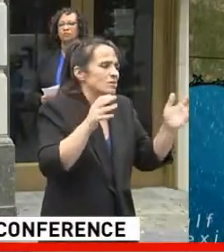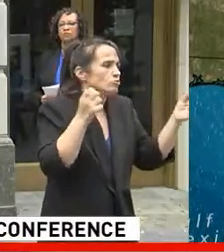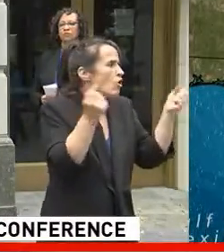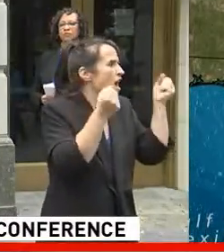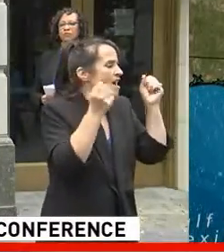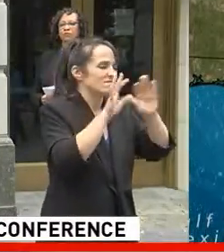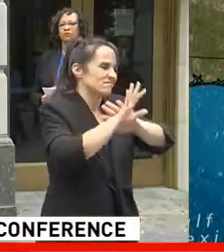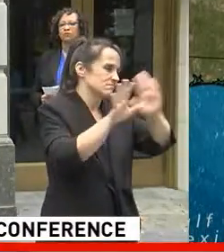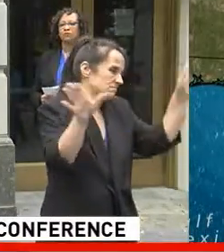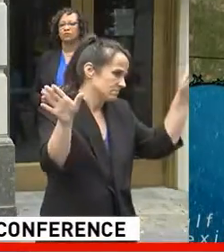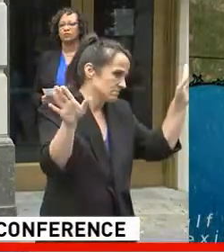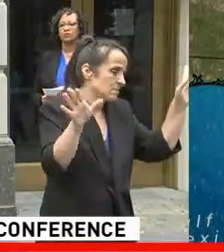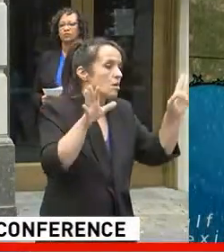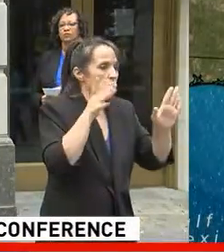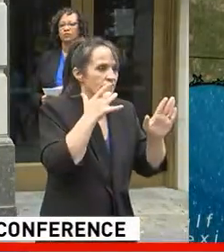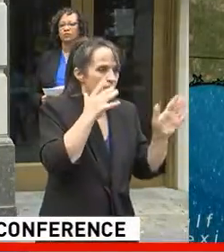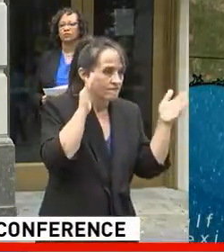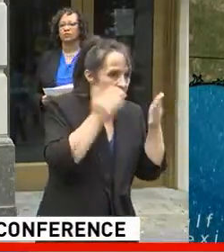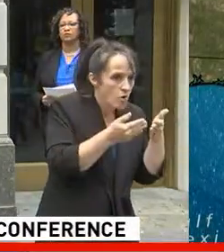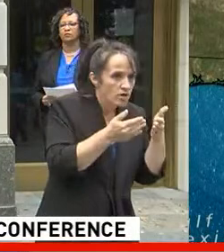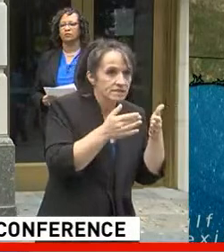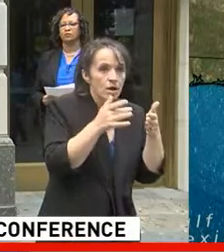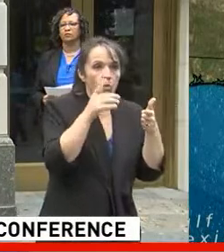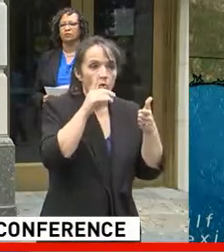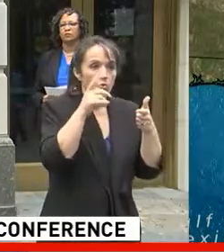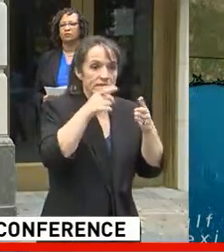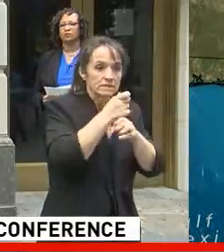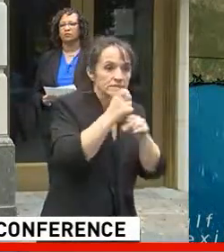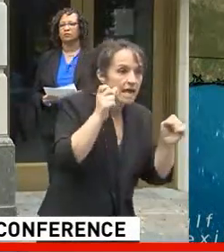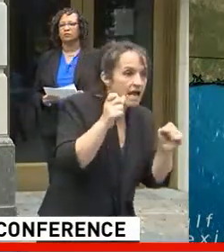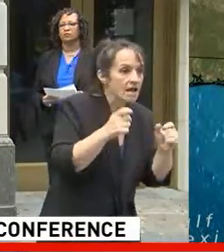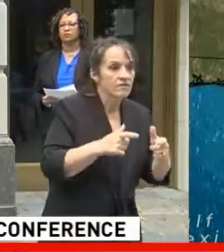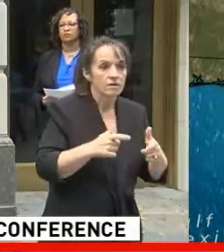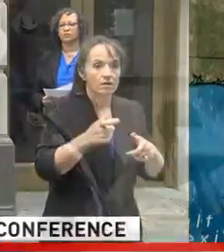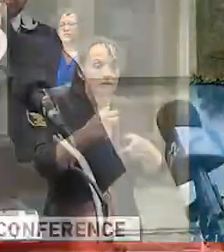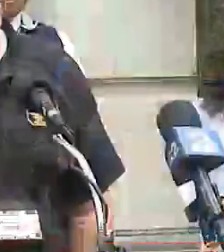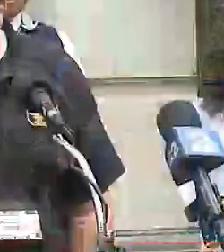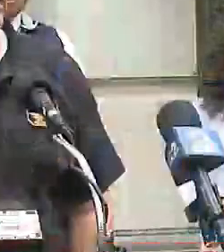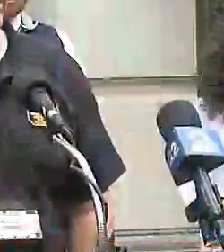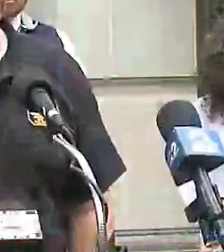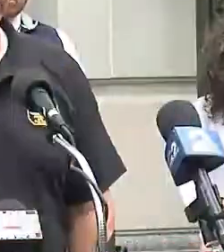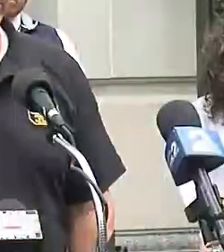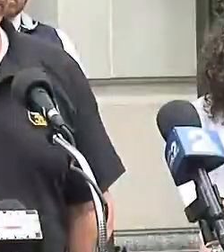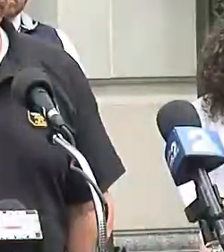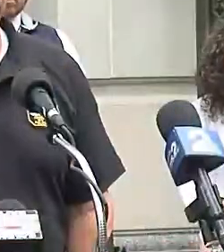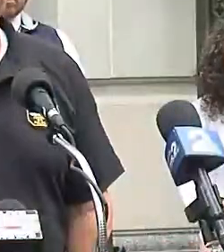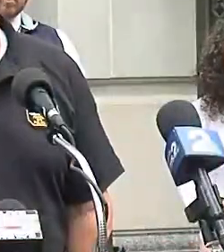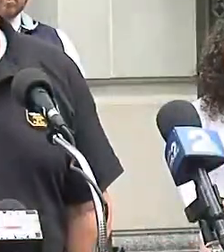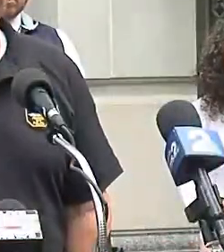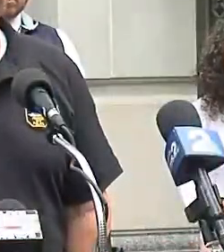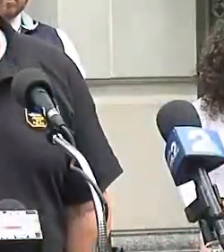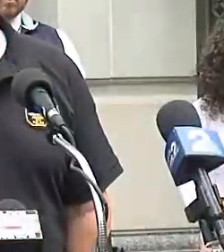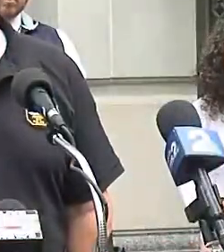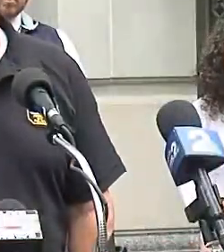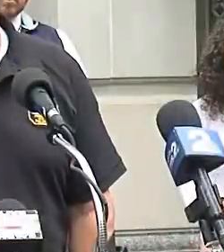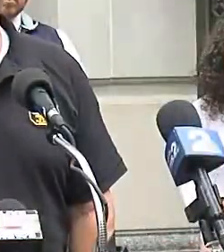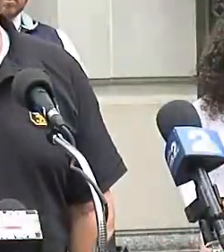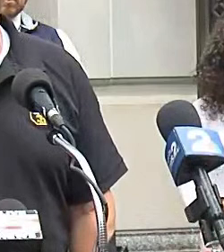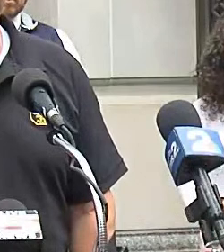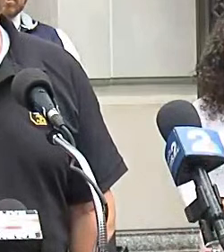life safety and keeping our city and our residents safe. So we're grateful that this weather